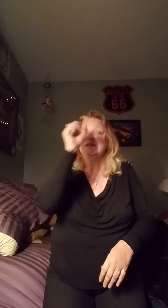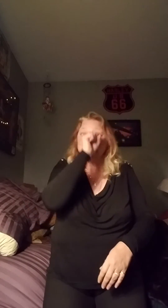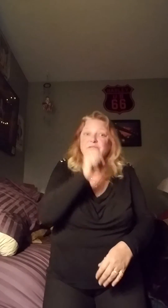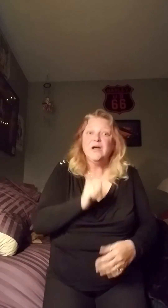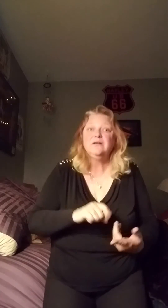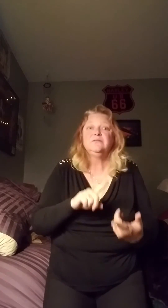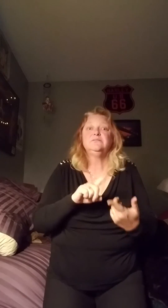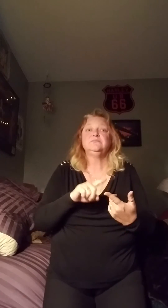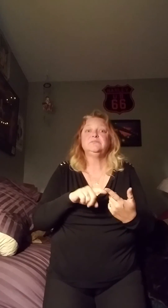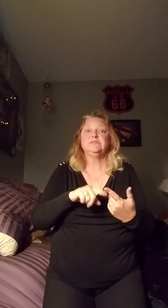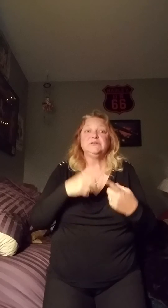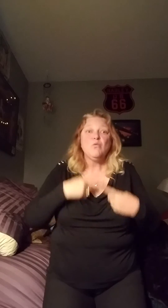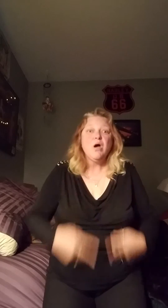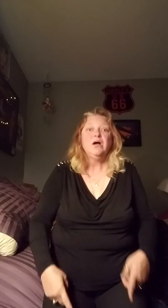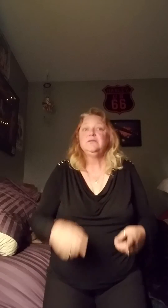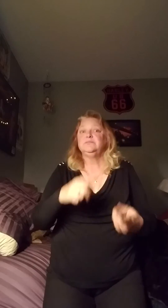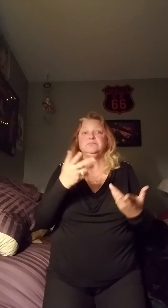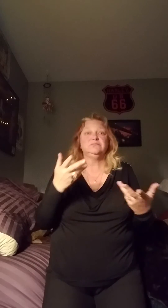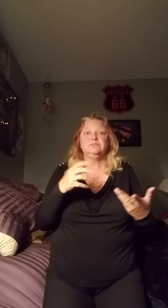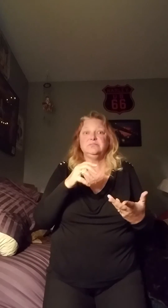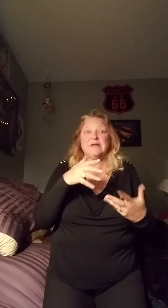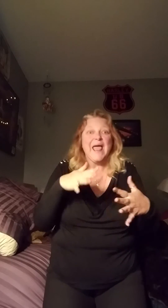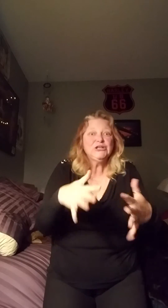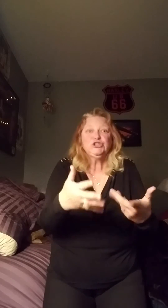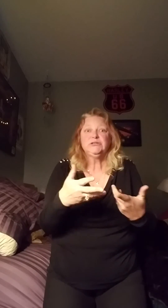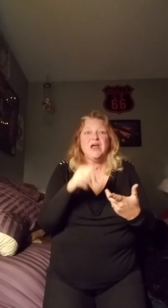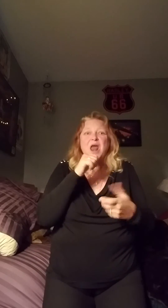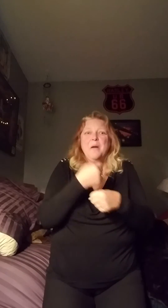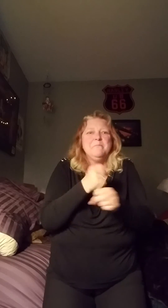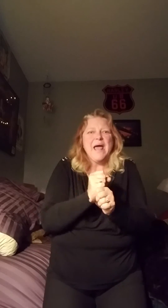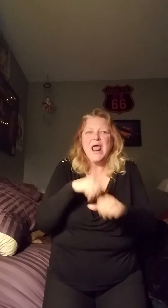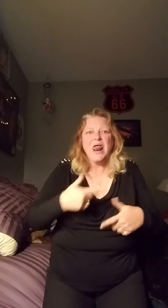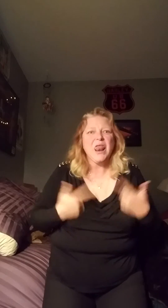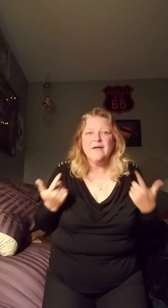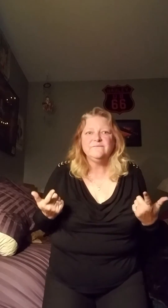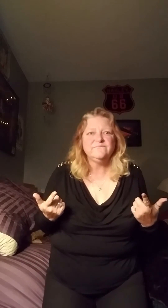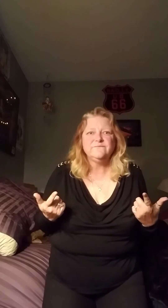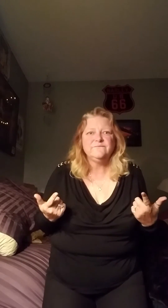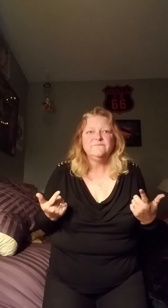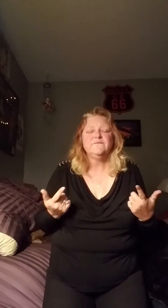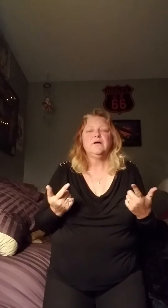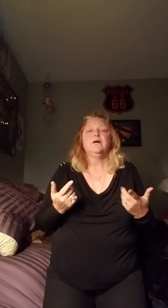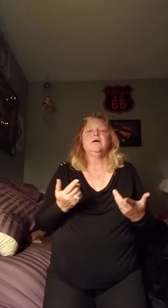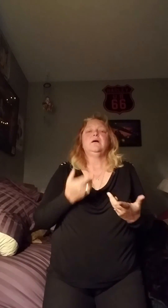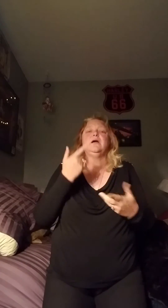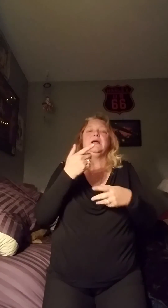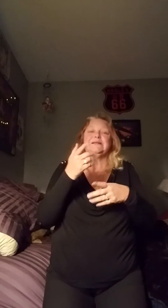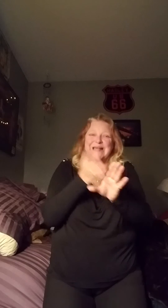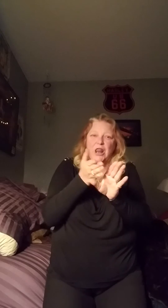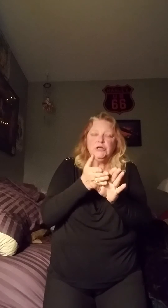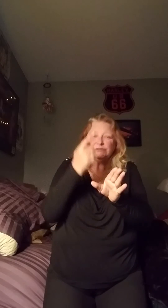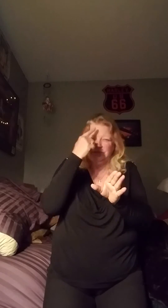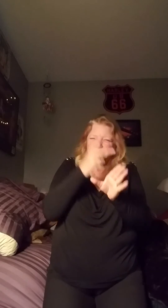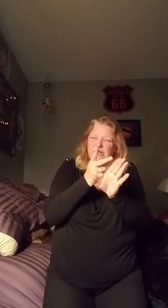they're just not making it in life. And psychologists try to figure out how to make things improve. And in